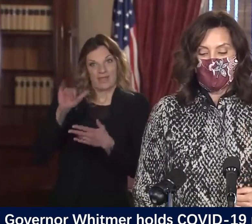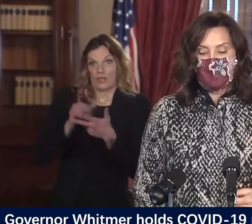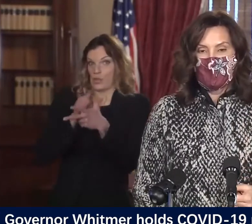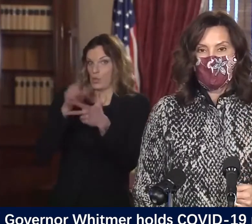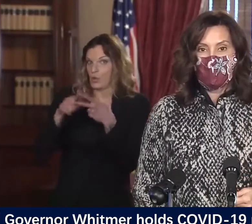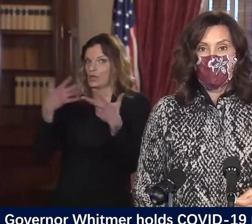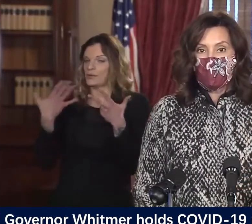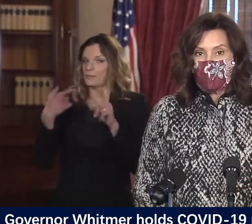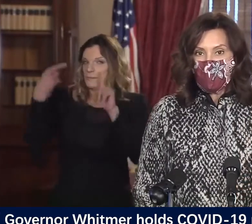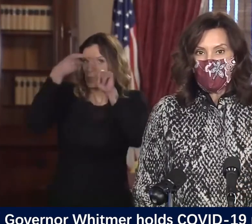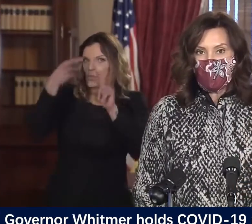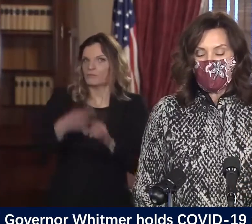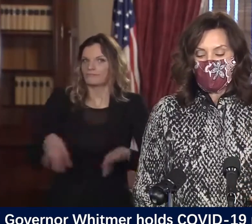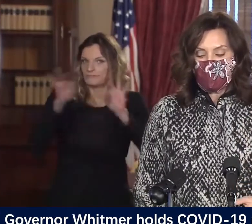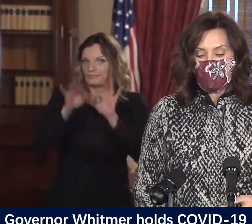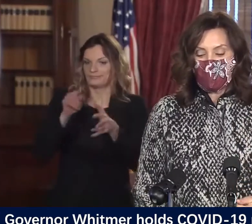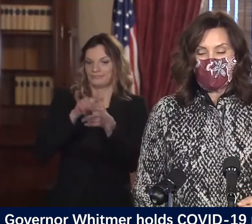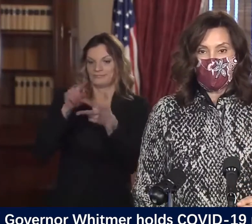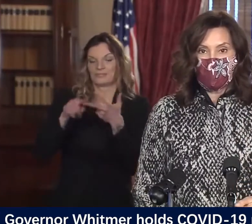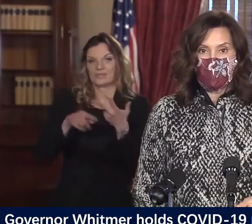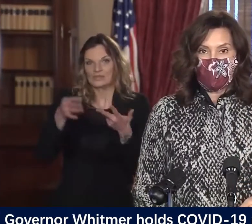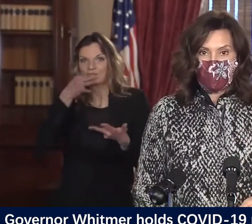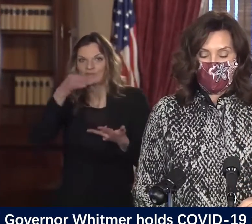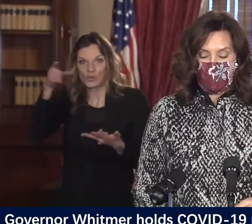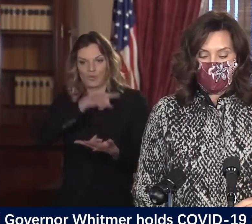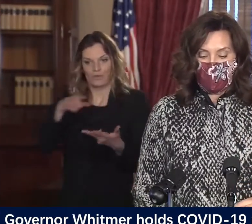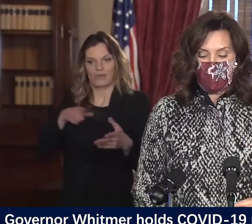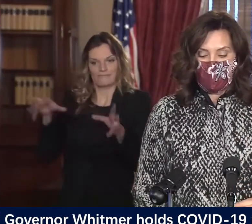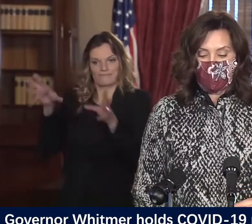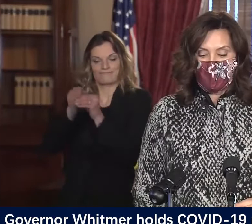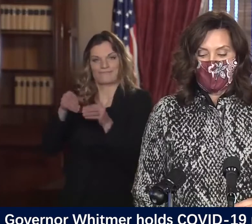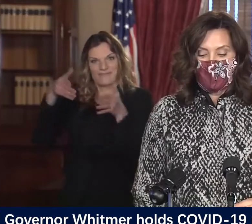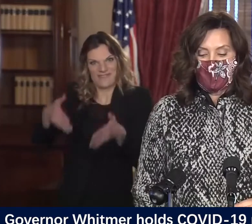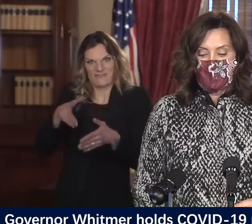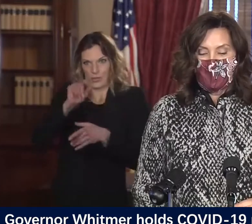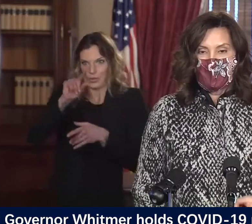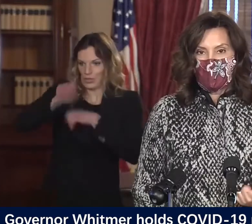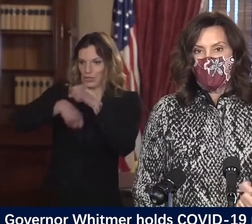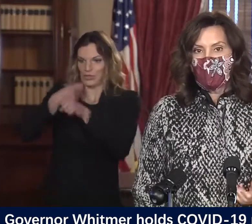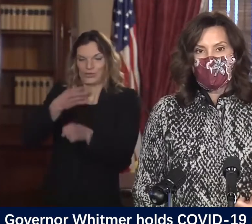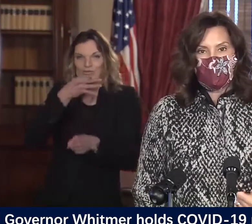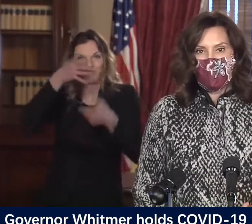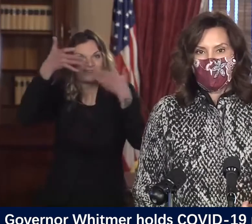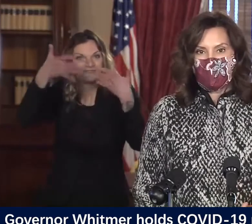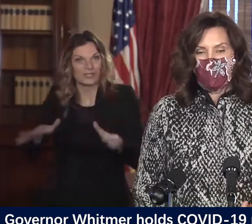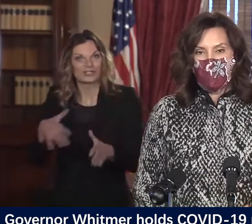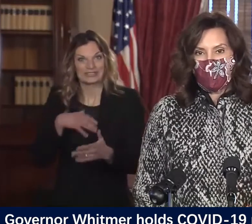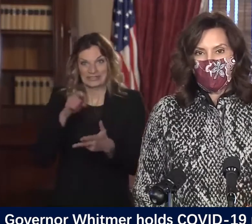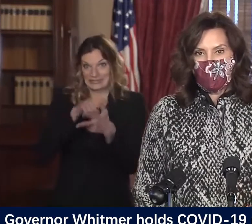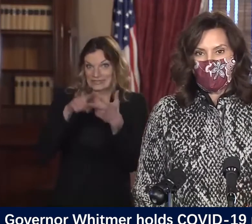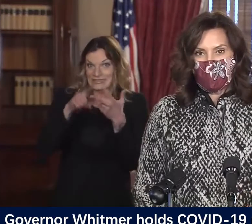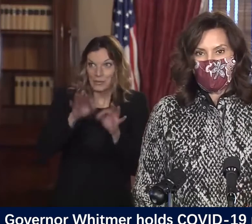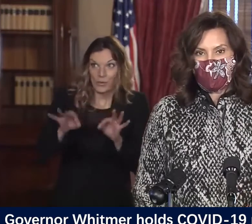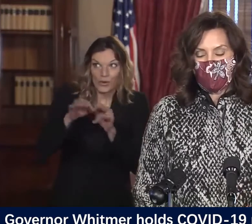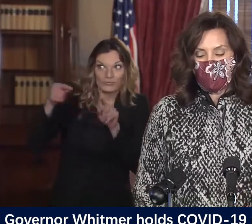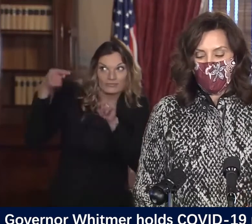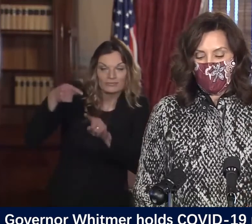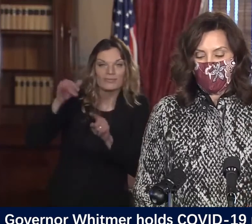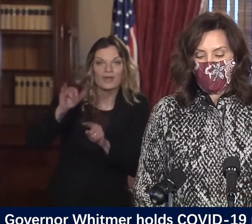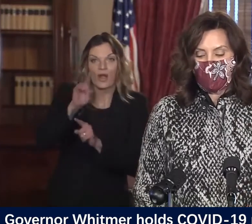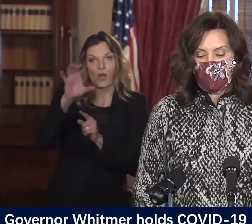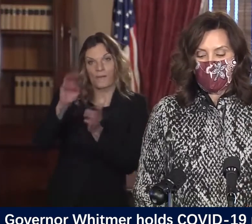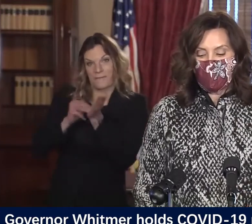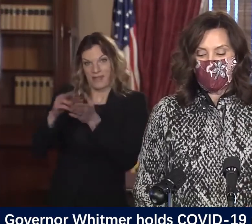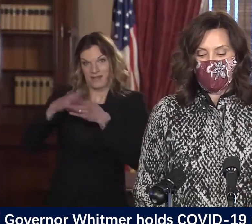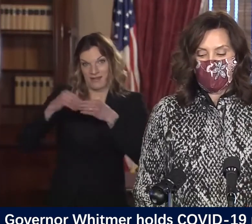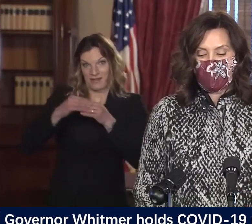priorities during the few remaining session days that are left of 2020. Number one is passing $100 million of